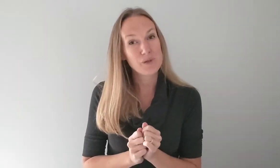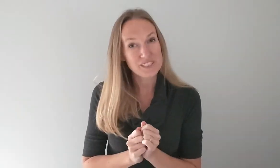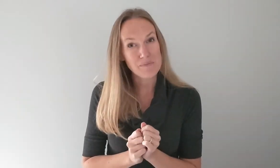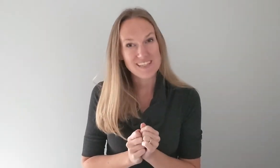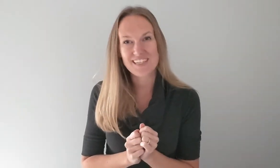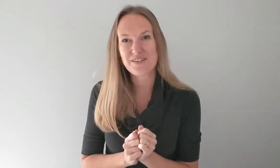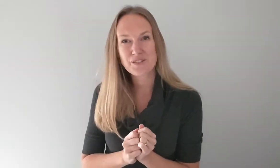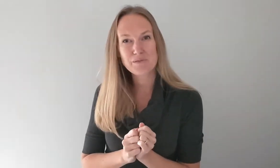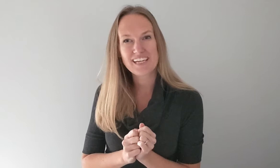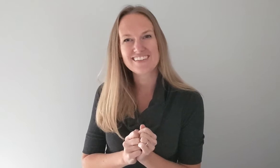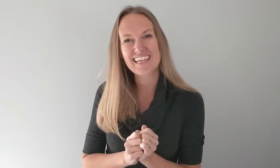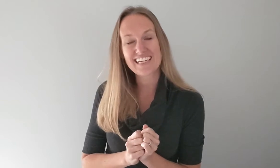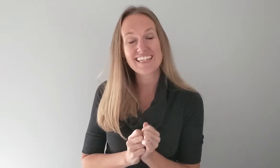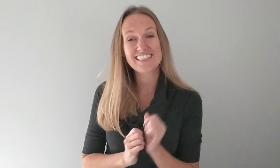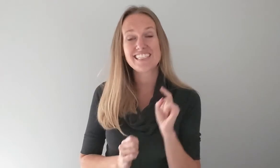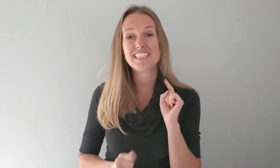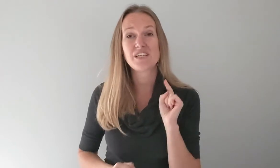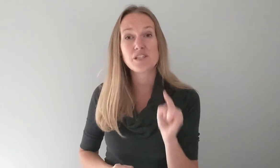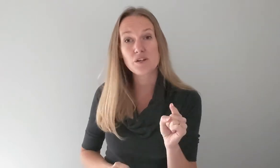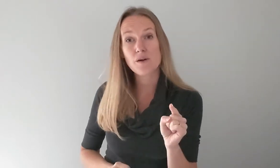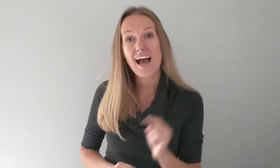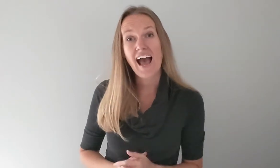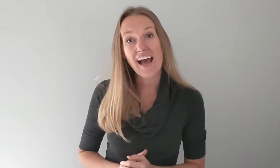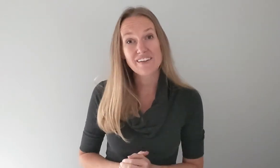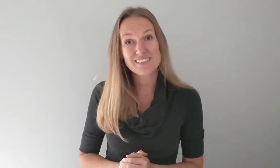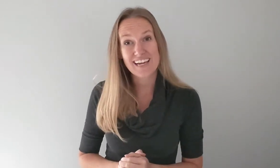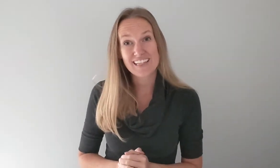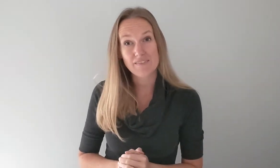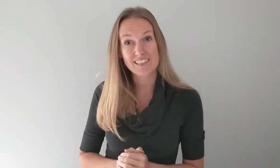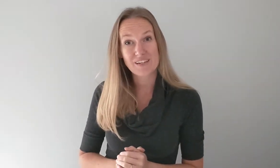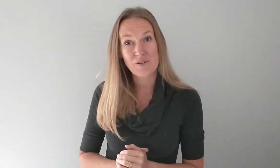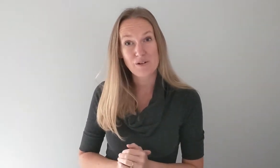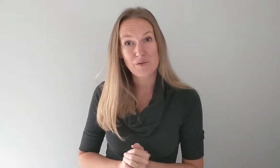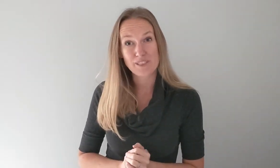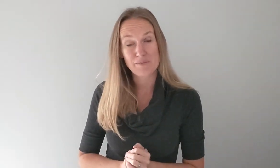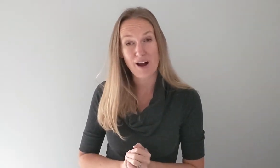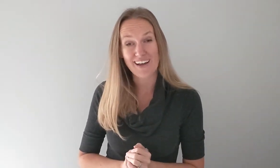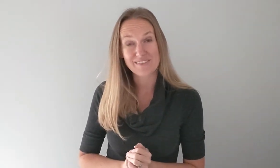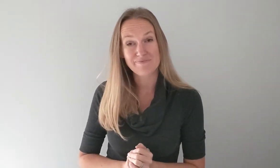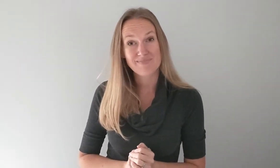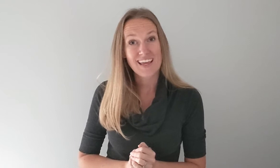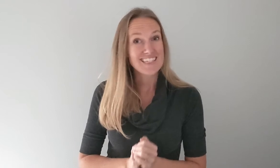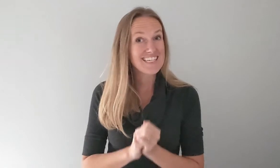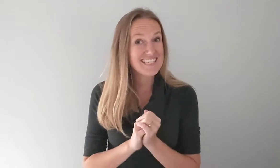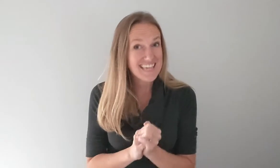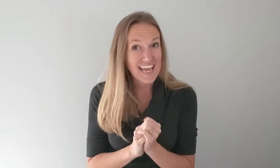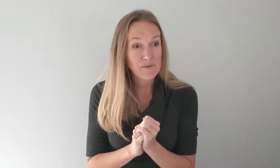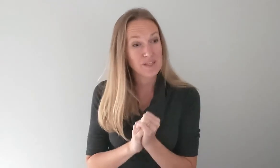Worship is a YouTube channel dedicated to teaching you how to use sign language in order to worship God. Today we're going to be